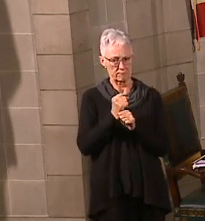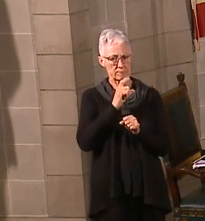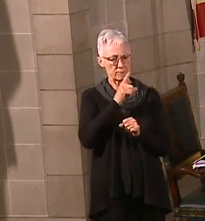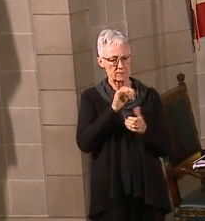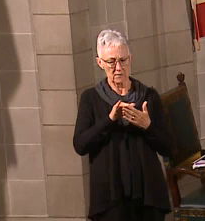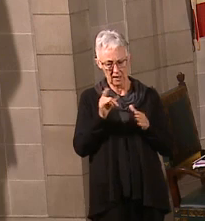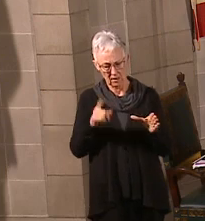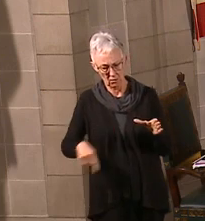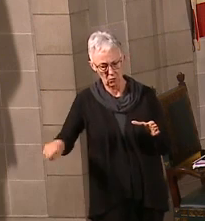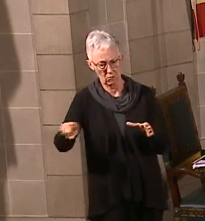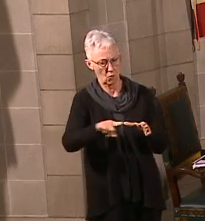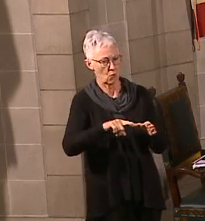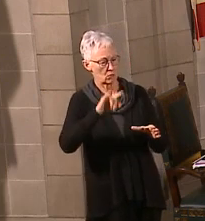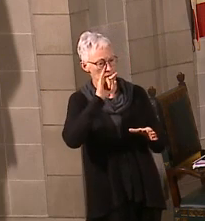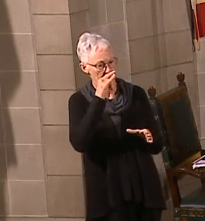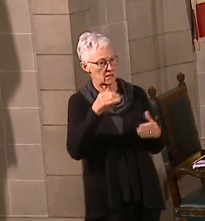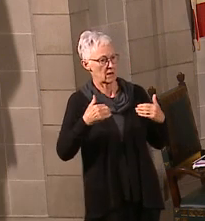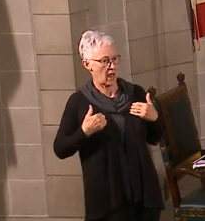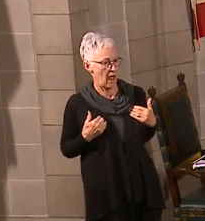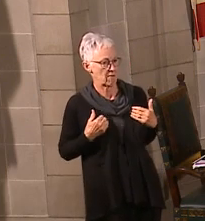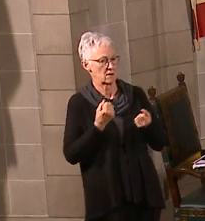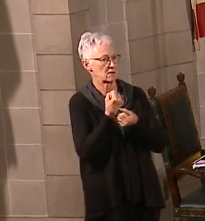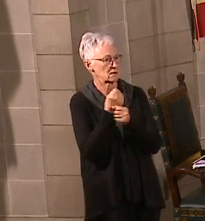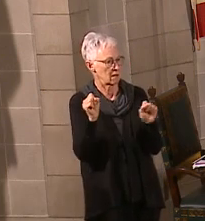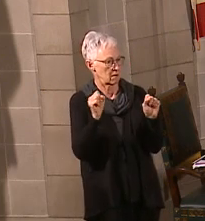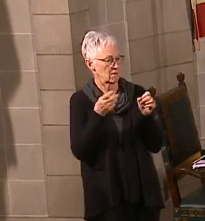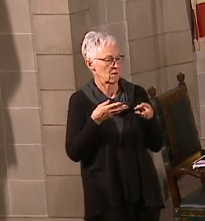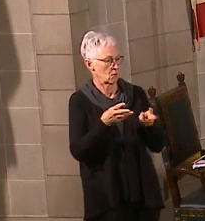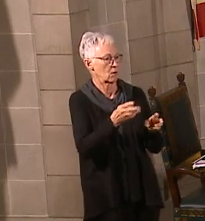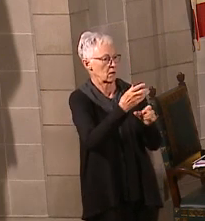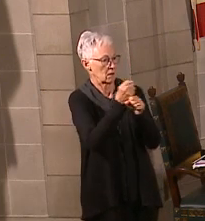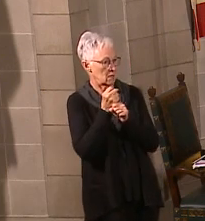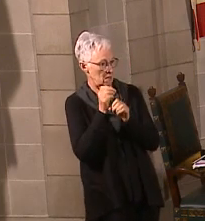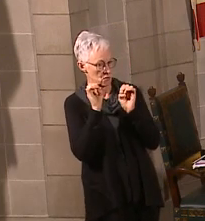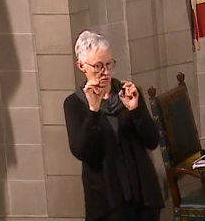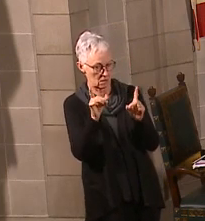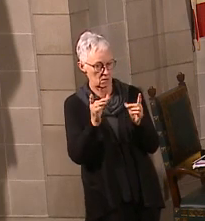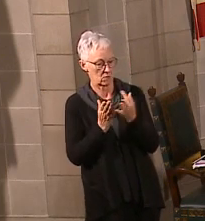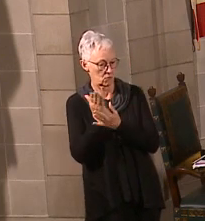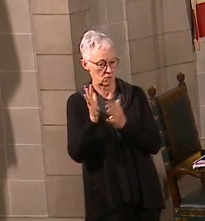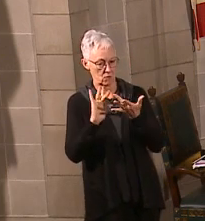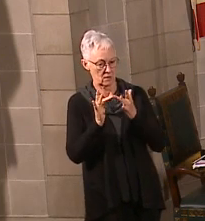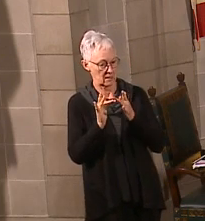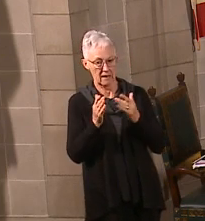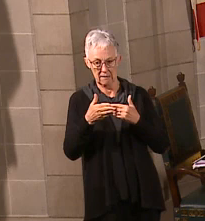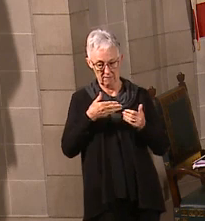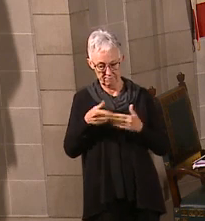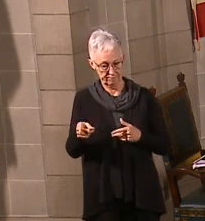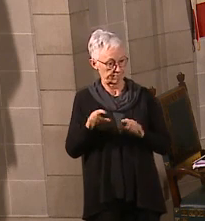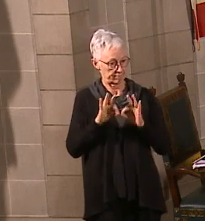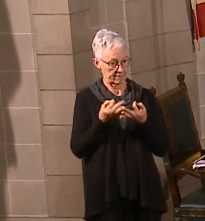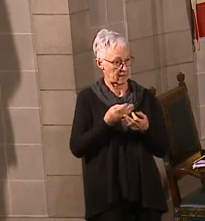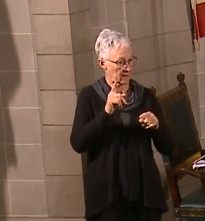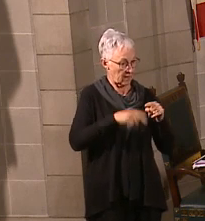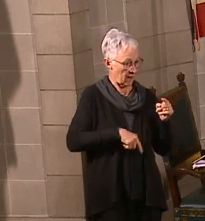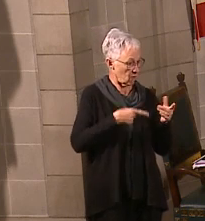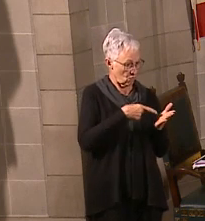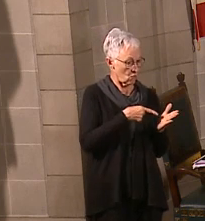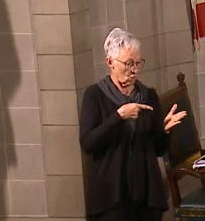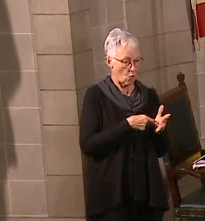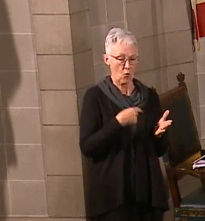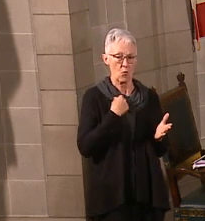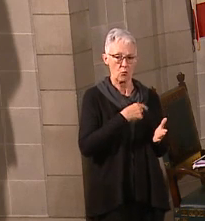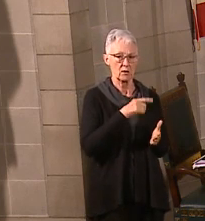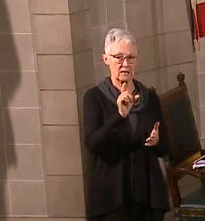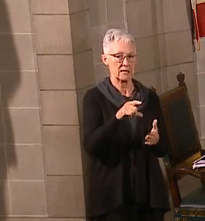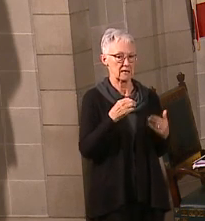have an educational safety net for our schools and our teachers and our families ultimately in the long run. And so that work continues as well. I'm